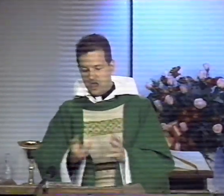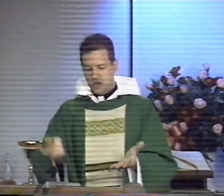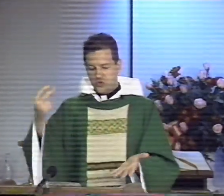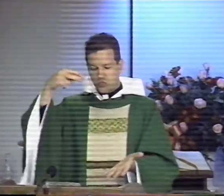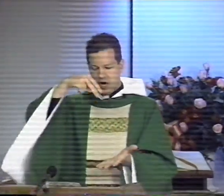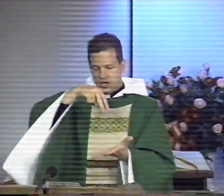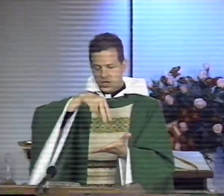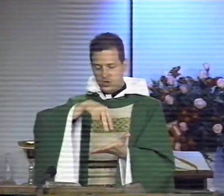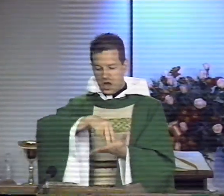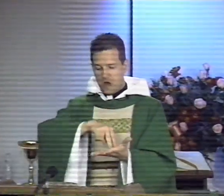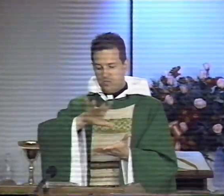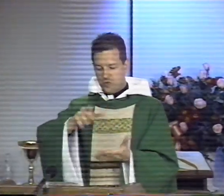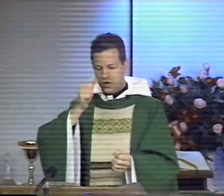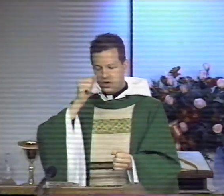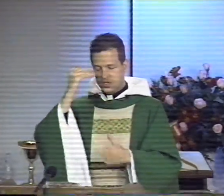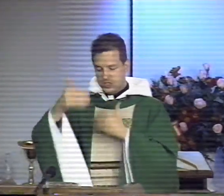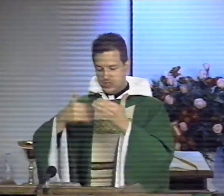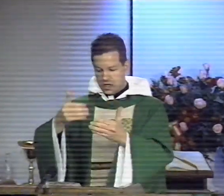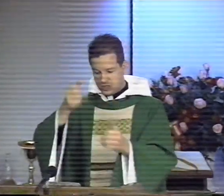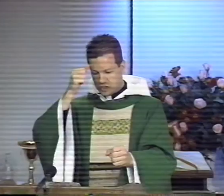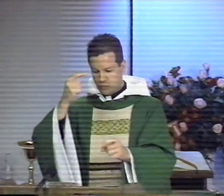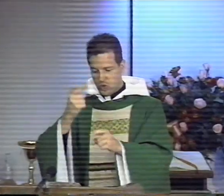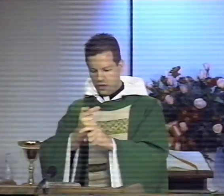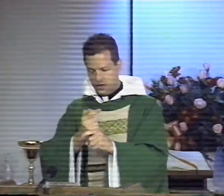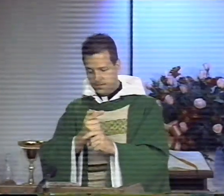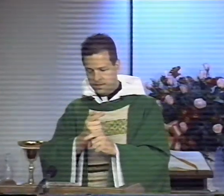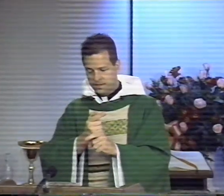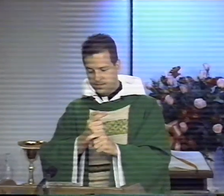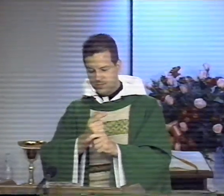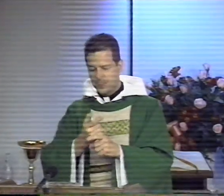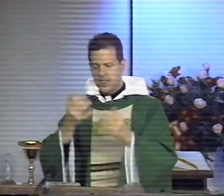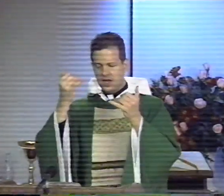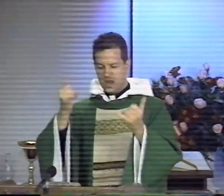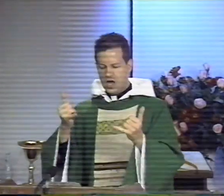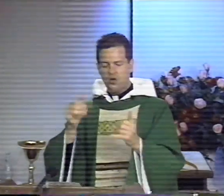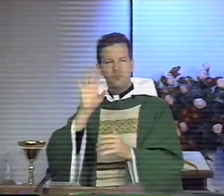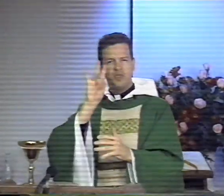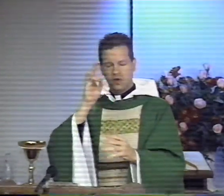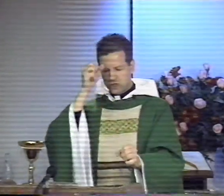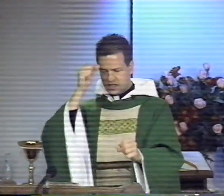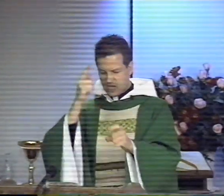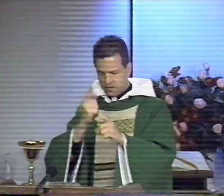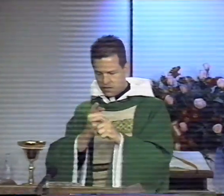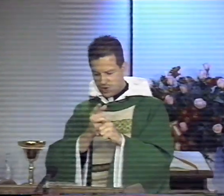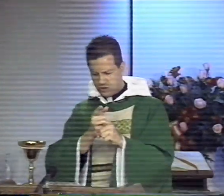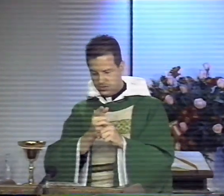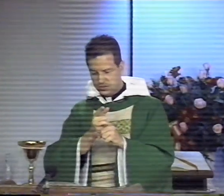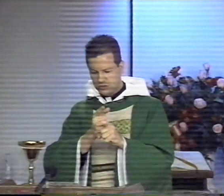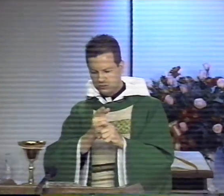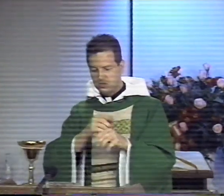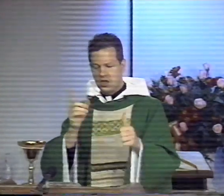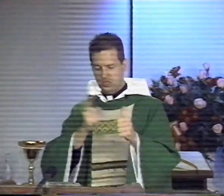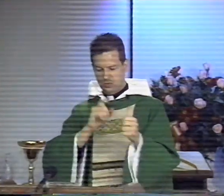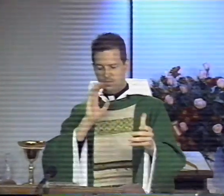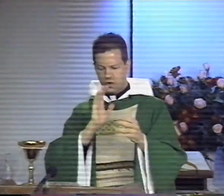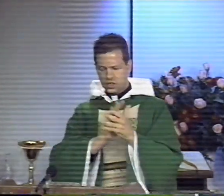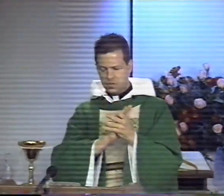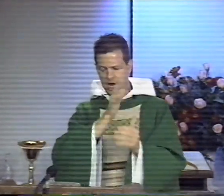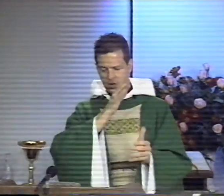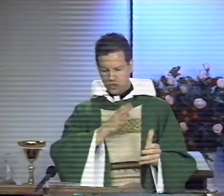to raise her up for her descendant's brother. Now, there were seven brothers. The first married the